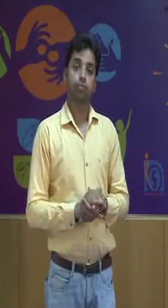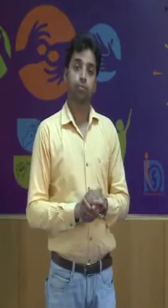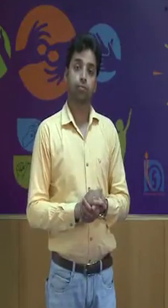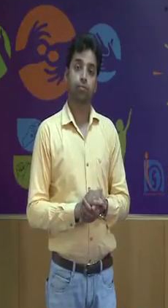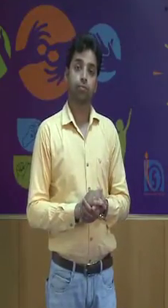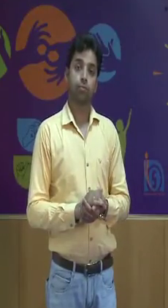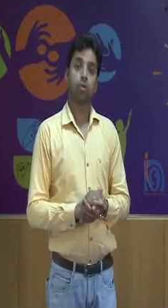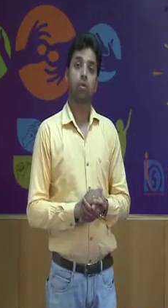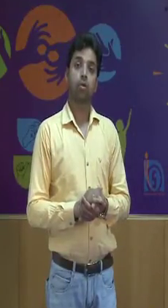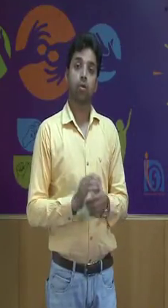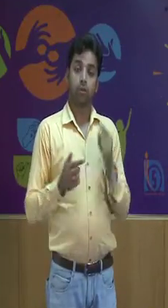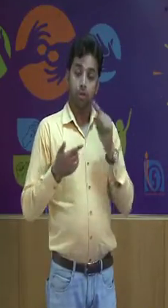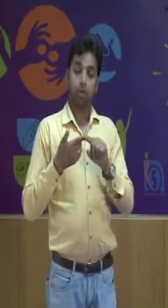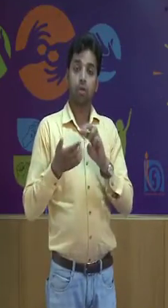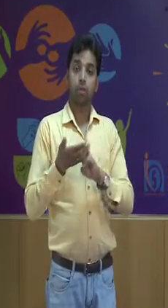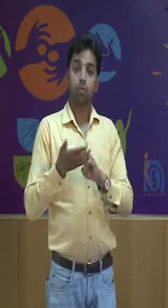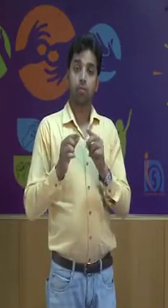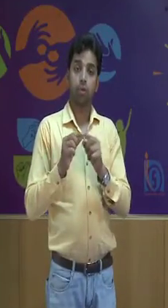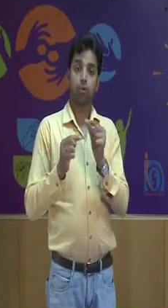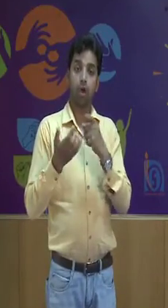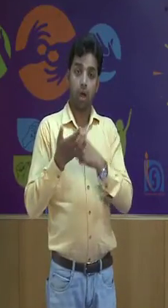and impure,